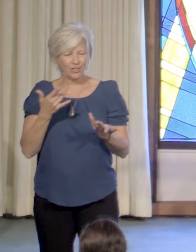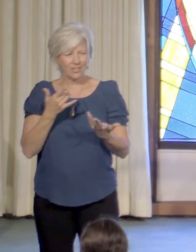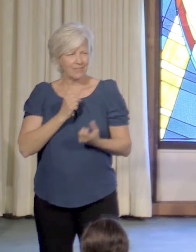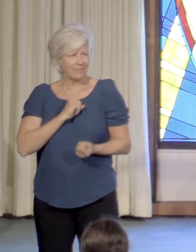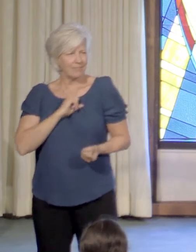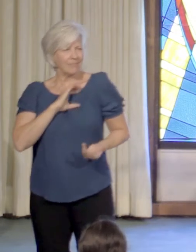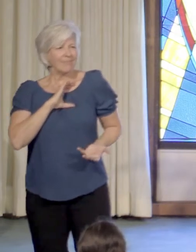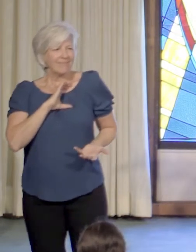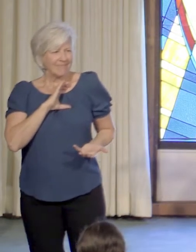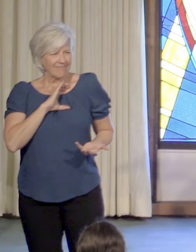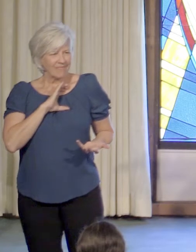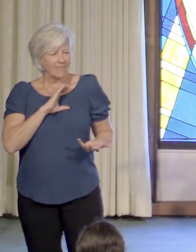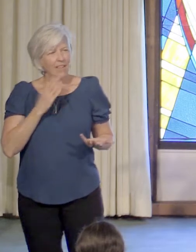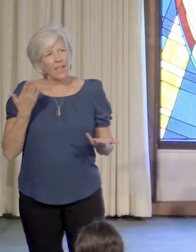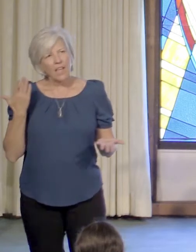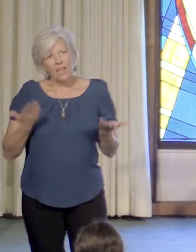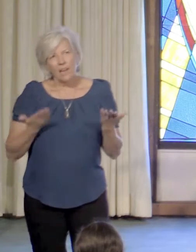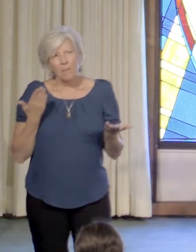And it may be